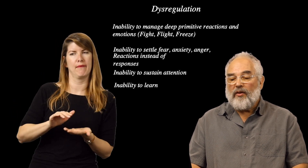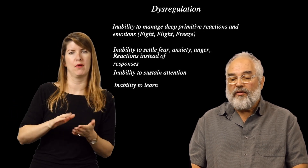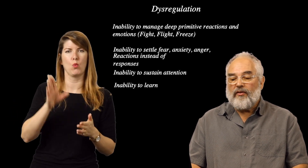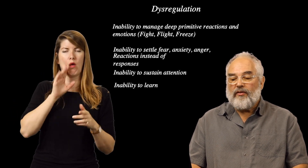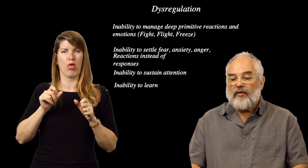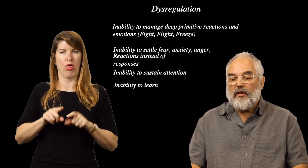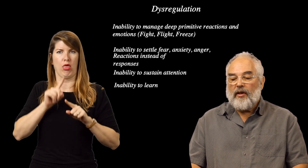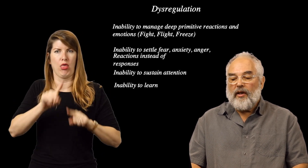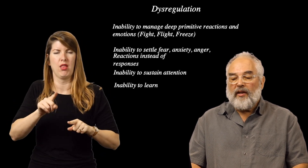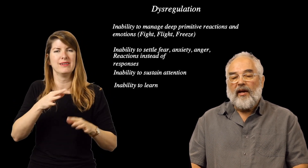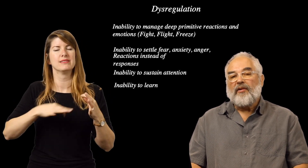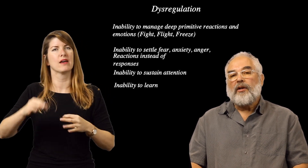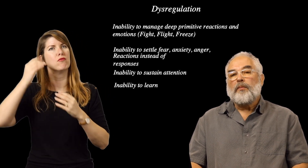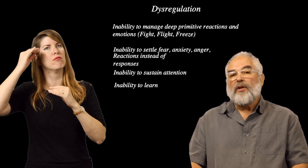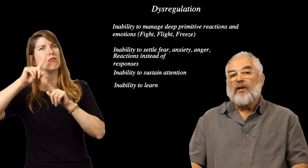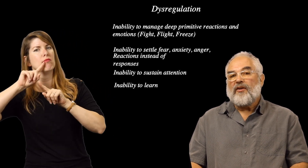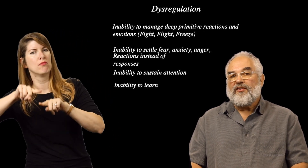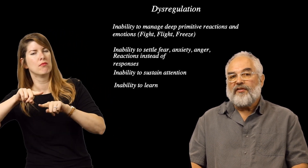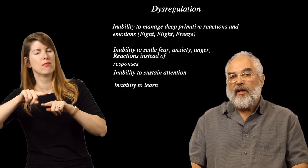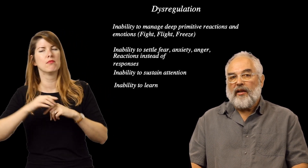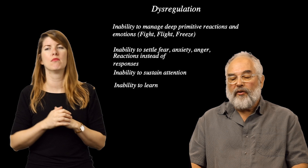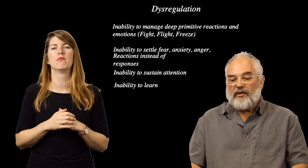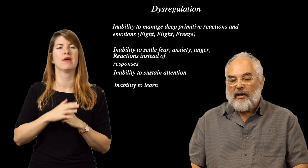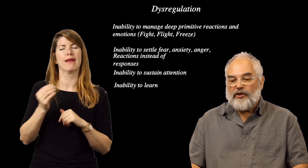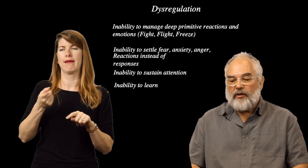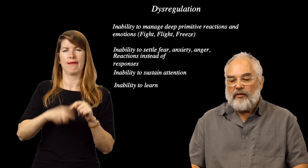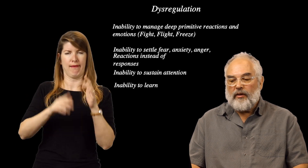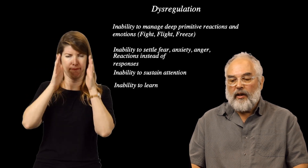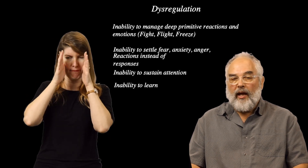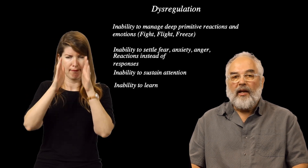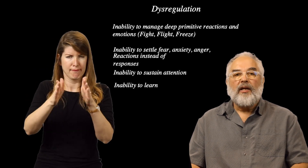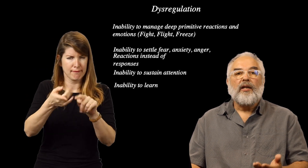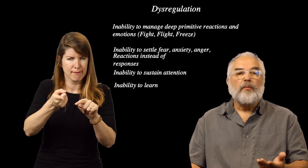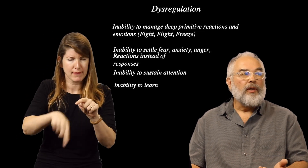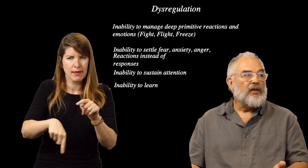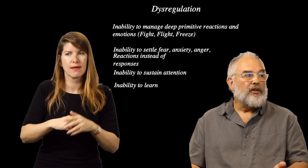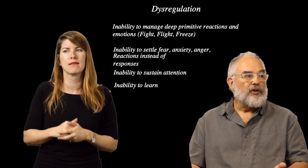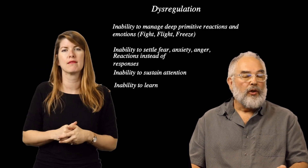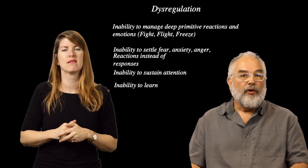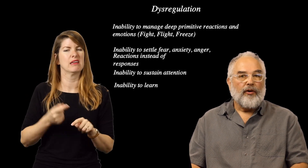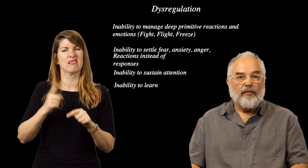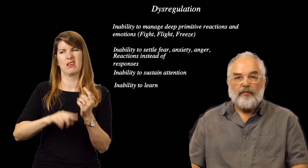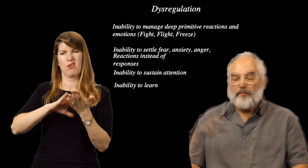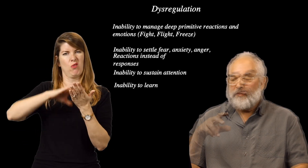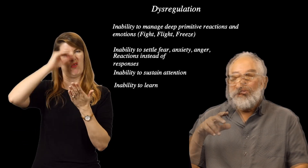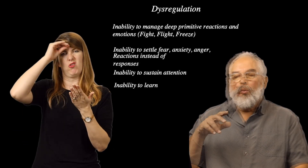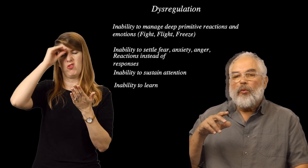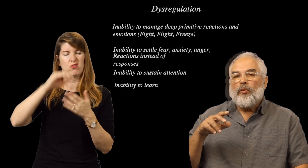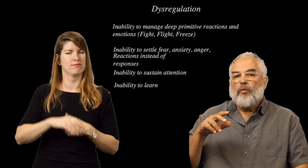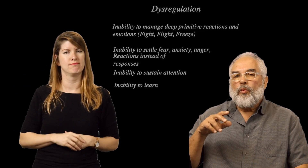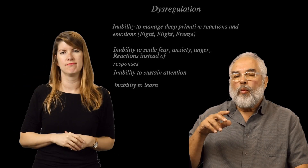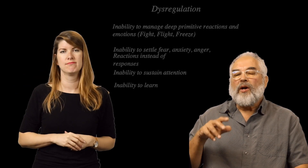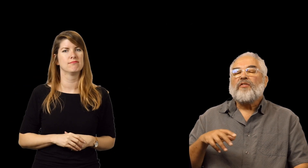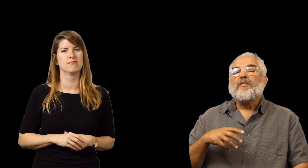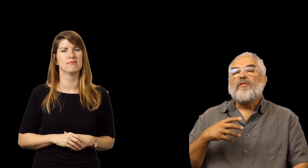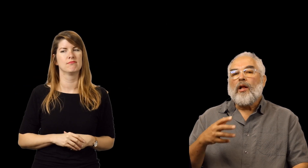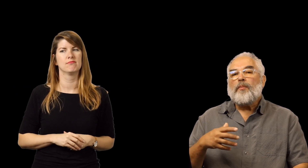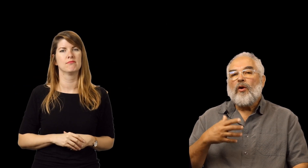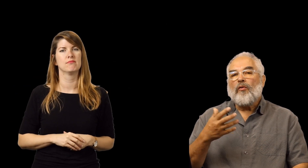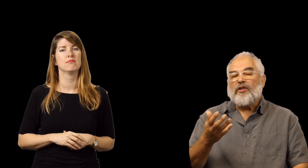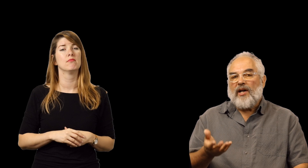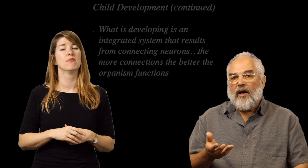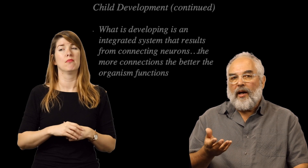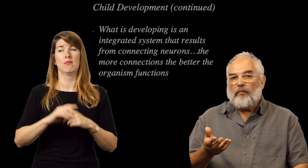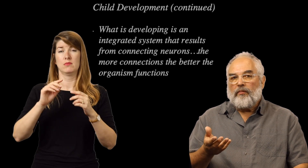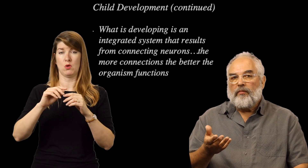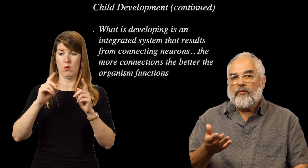of responses. They have an inability to sustain their attention and an inability to learn. What is